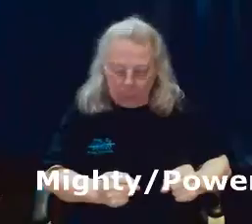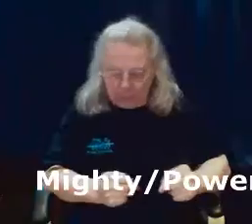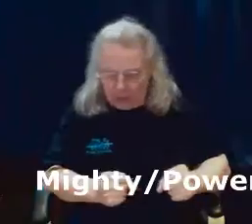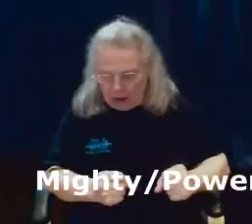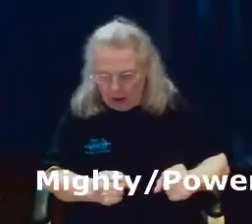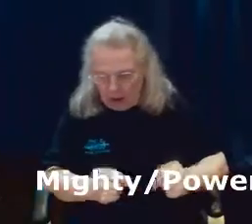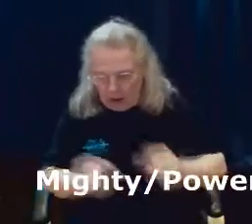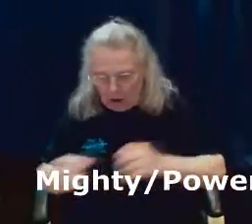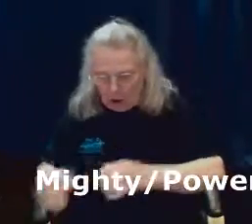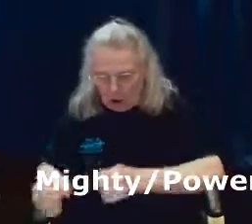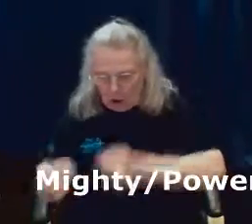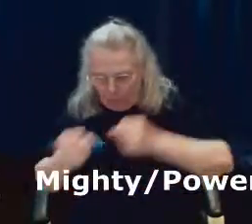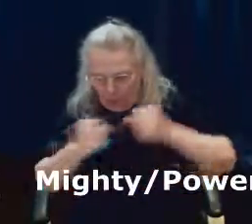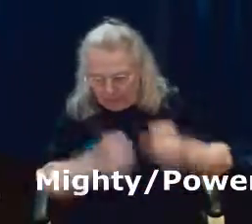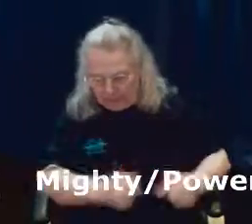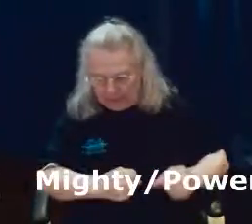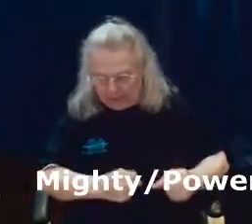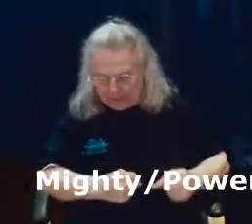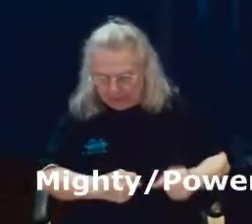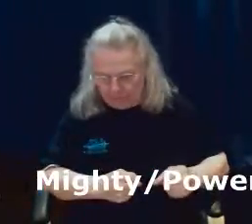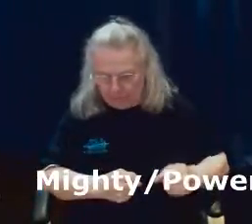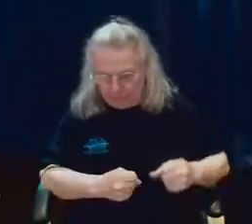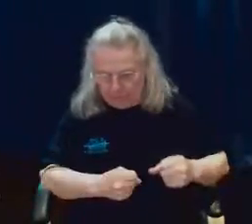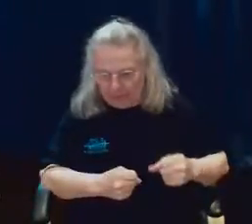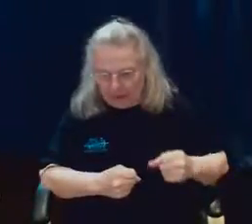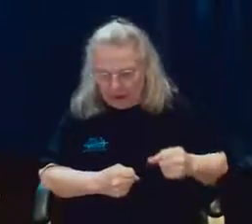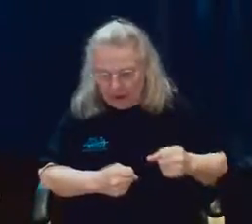with power. Almighty.